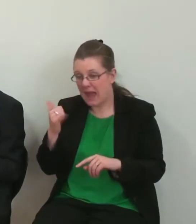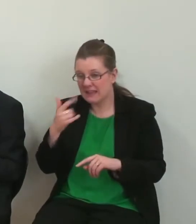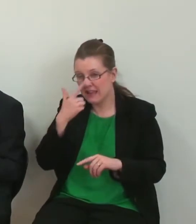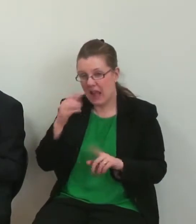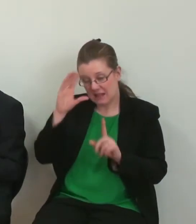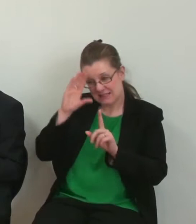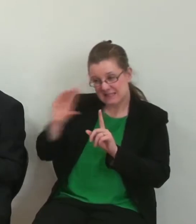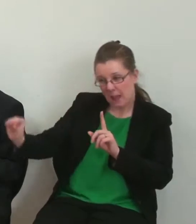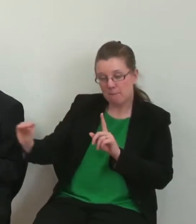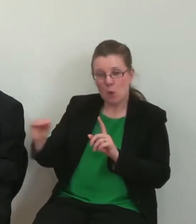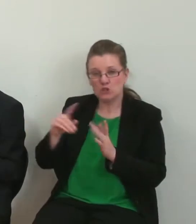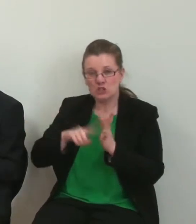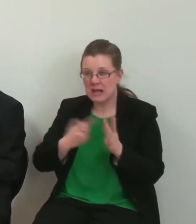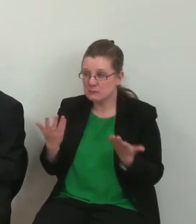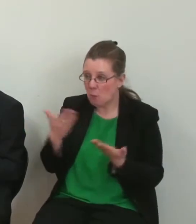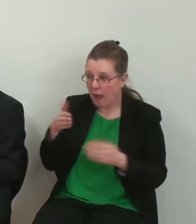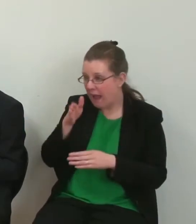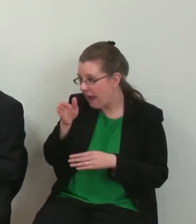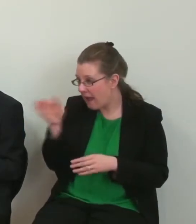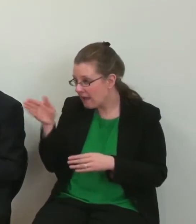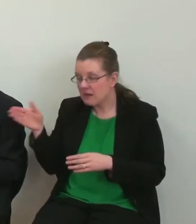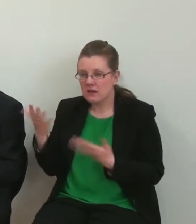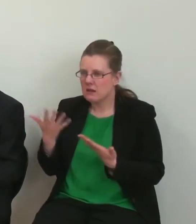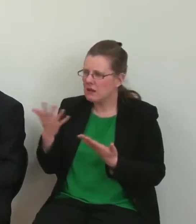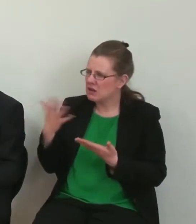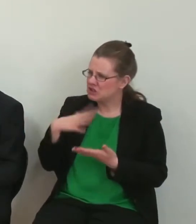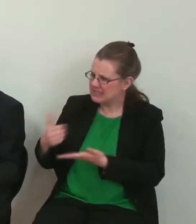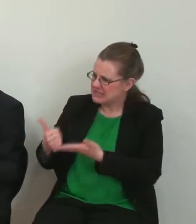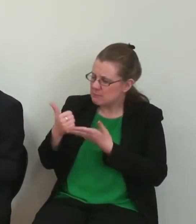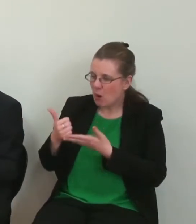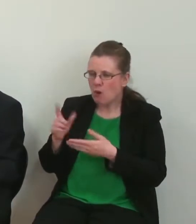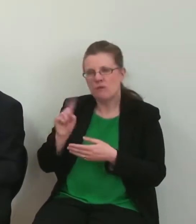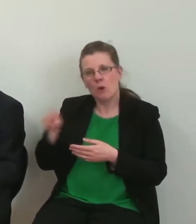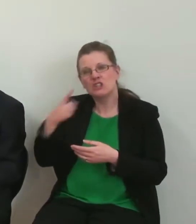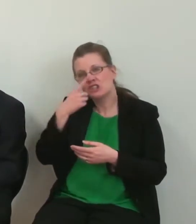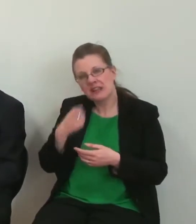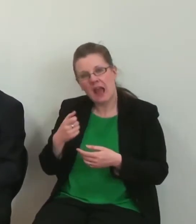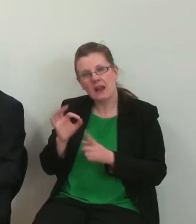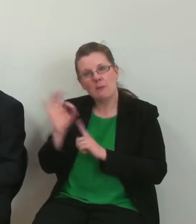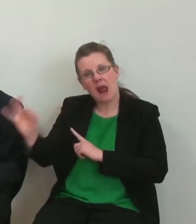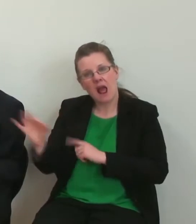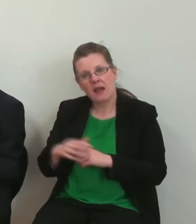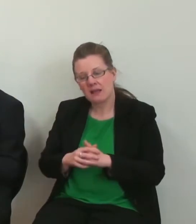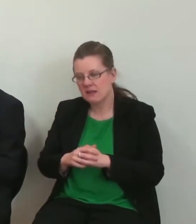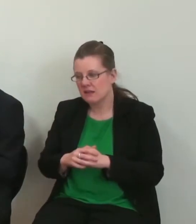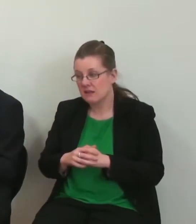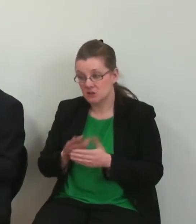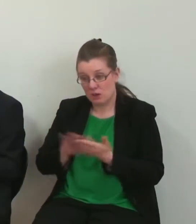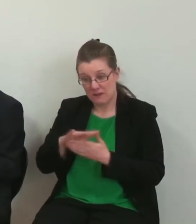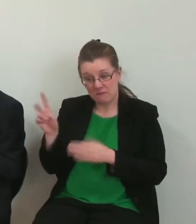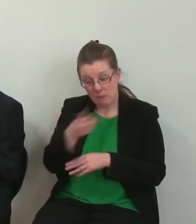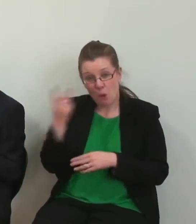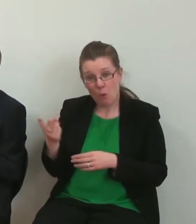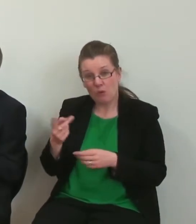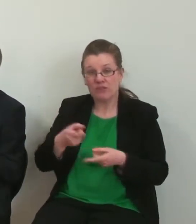signpost Jasmine to certain support that she's Right. entitled to, Oh, okay, yeah. possibly. So for both parties, right?